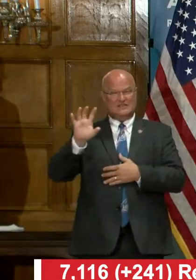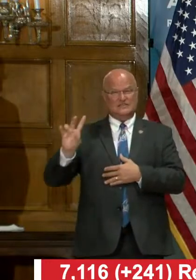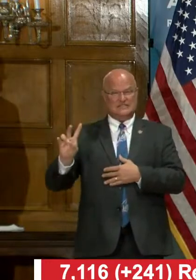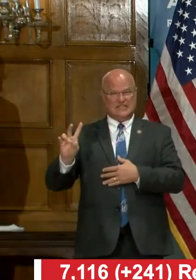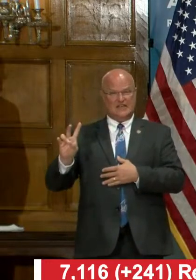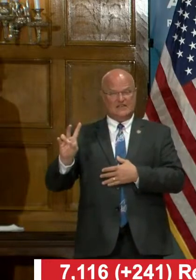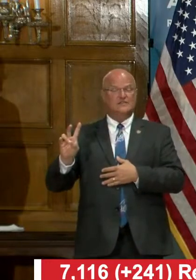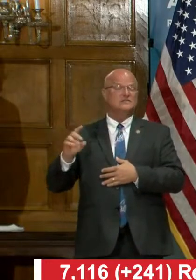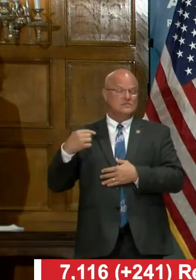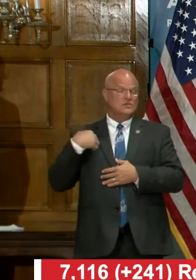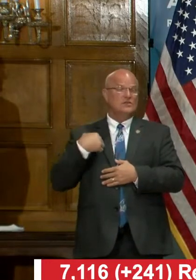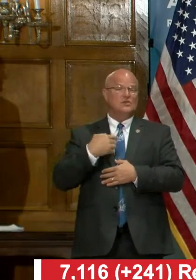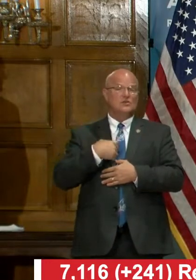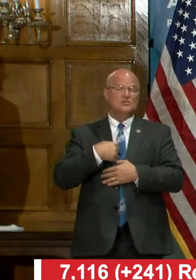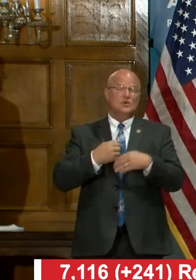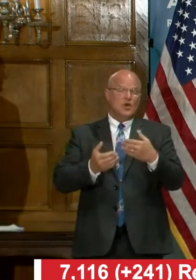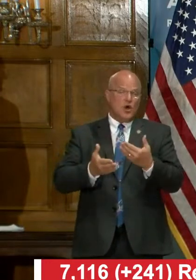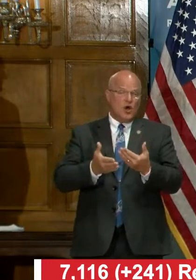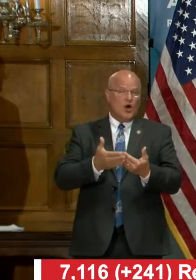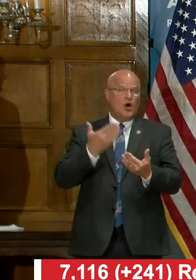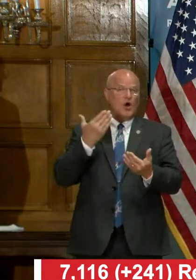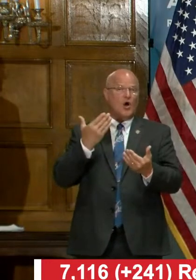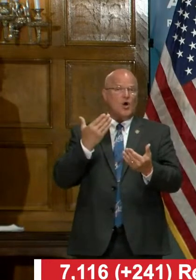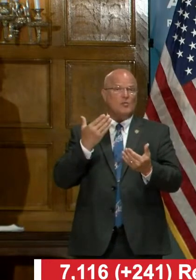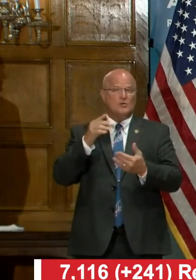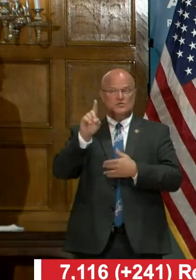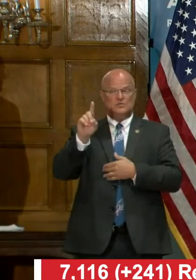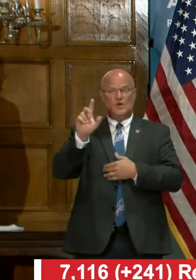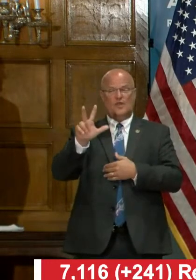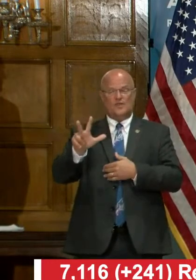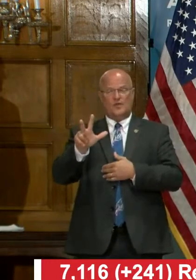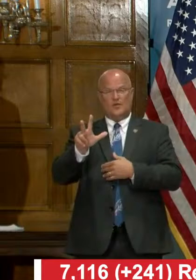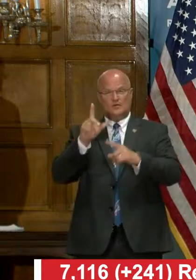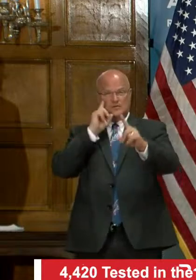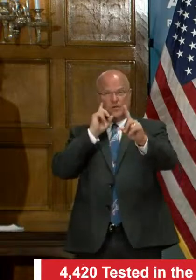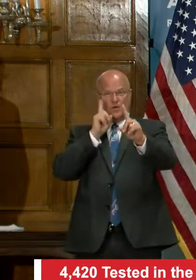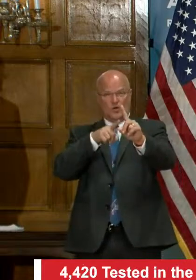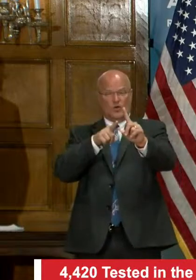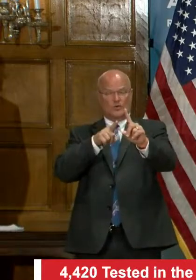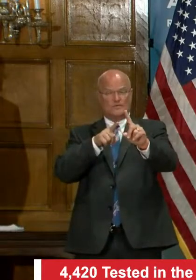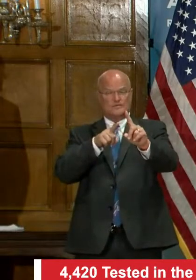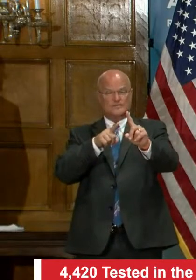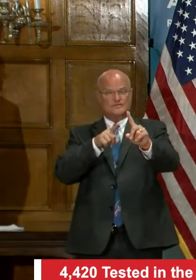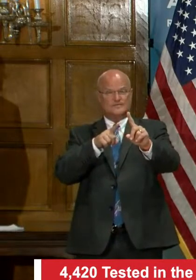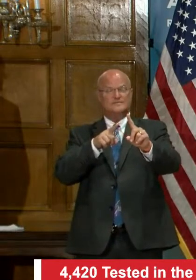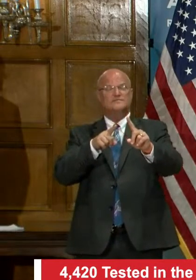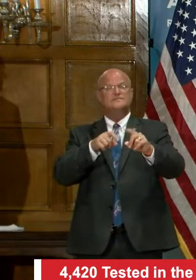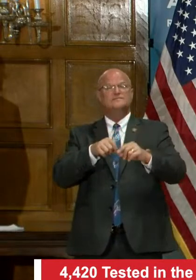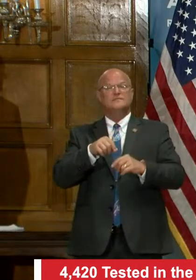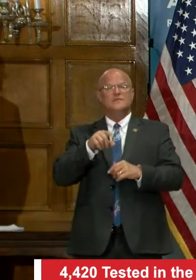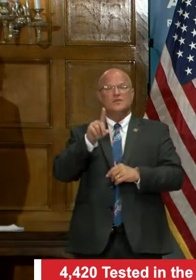37,907, so we are almost a third of our way to our goal of